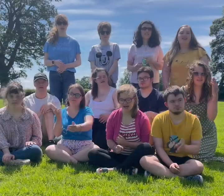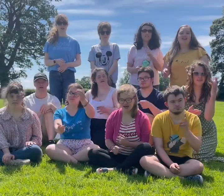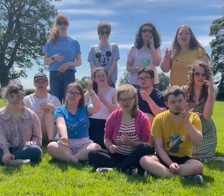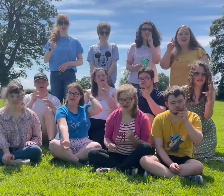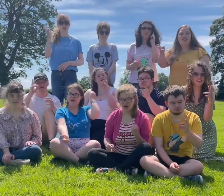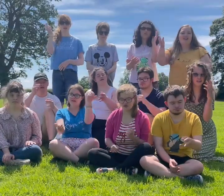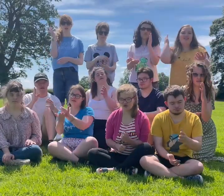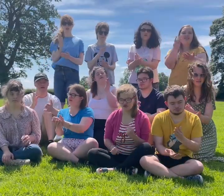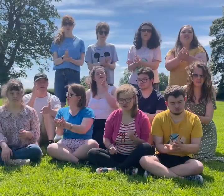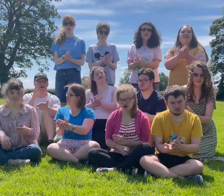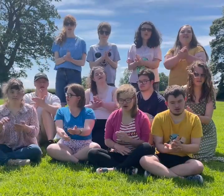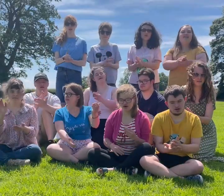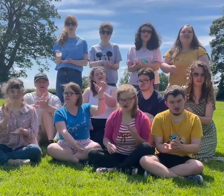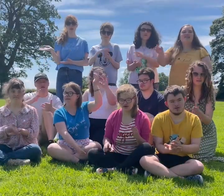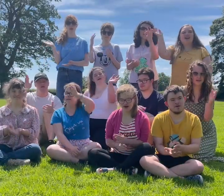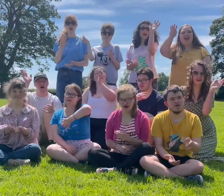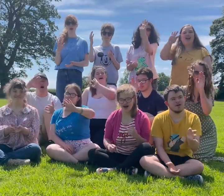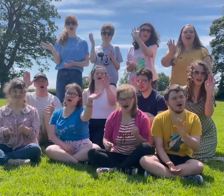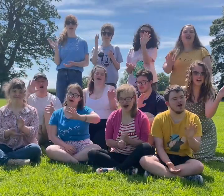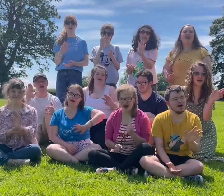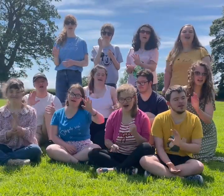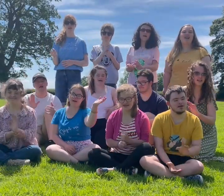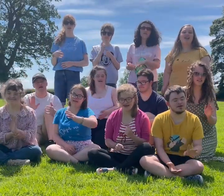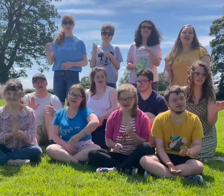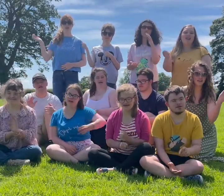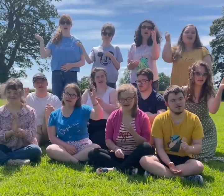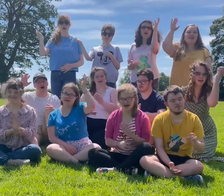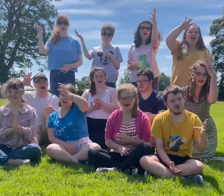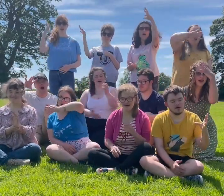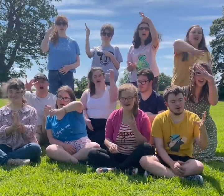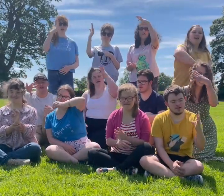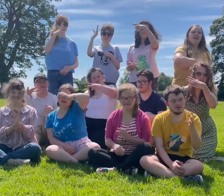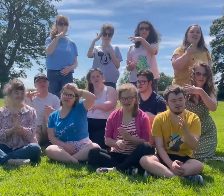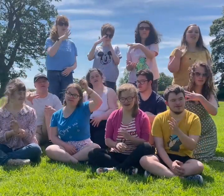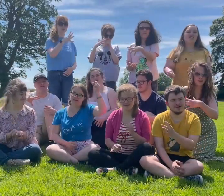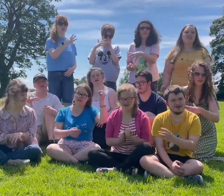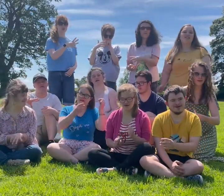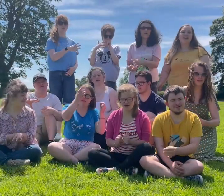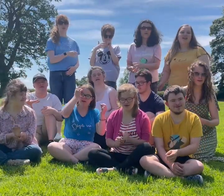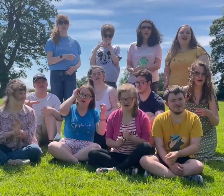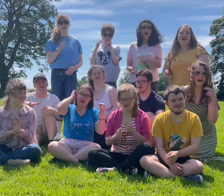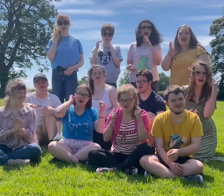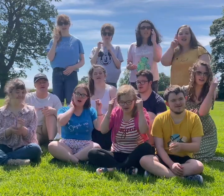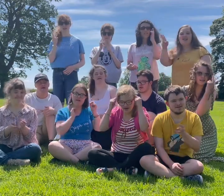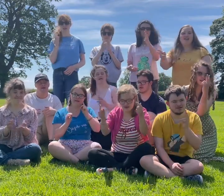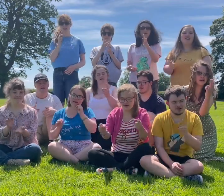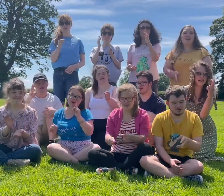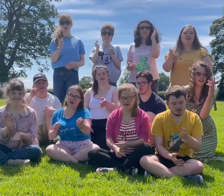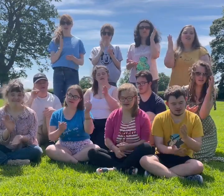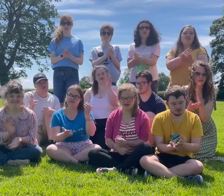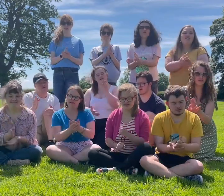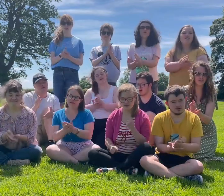And I see your true colors Shining through I see them shining through I them I